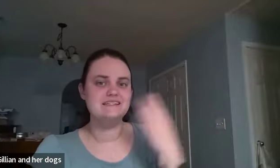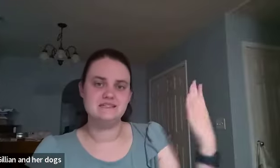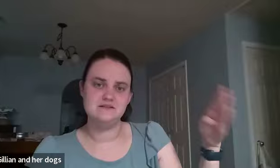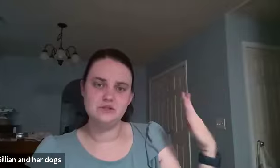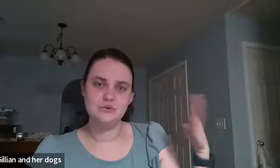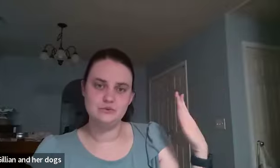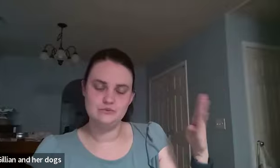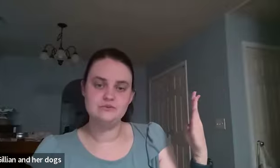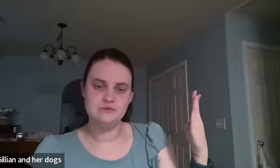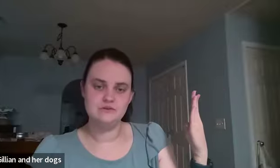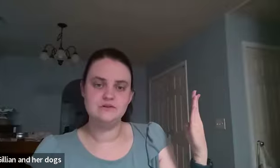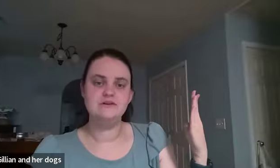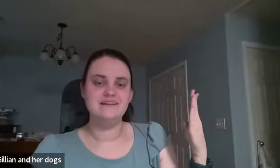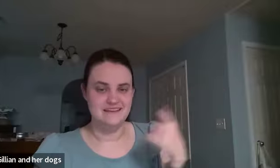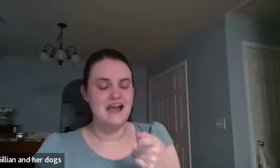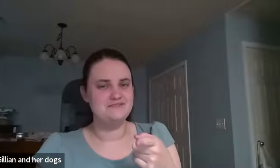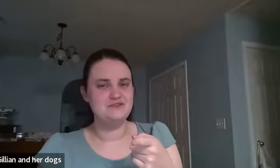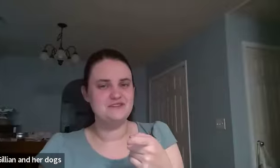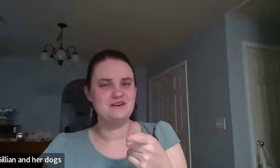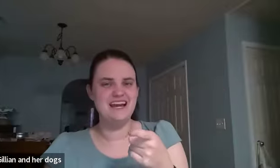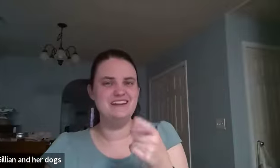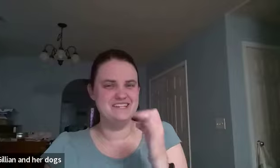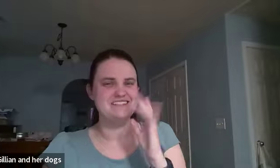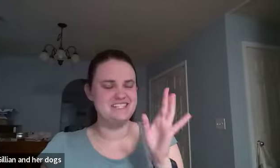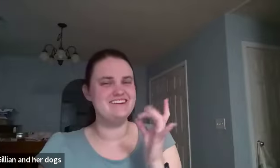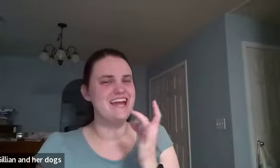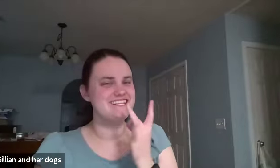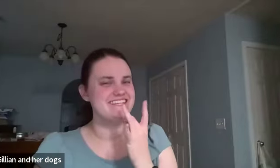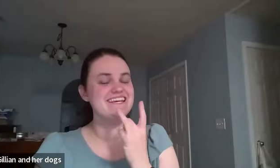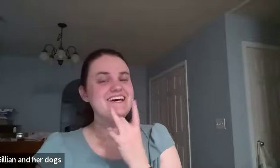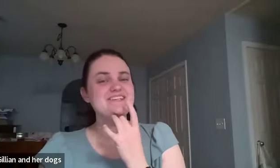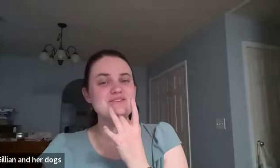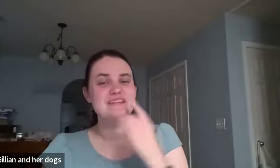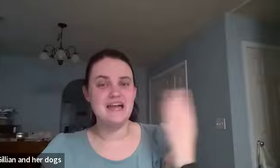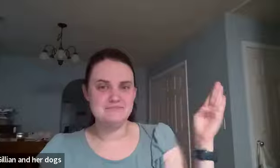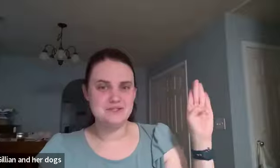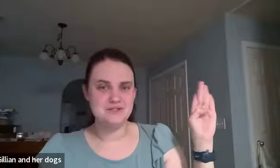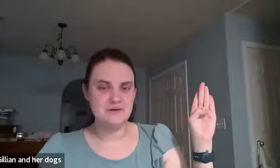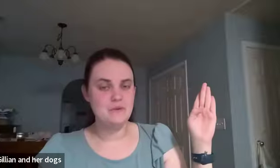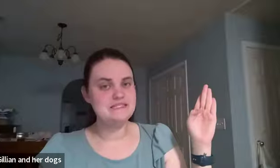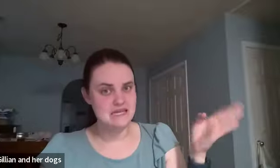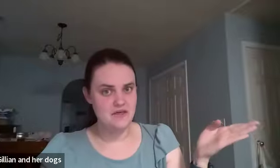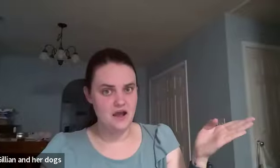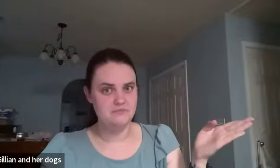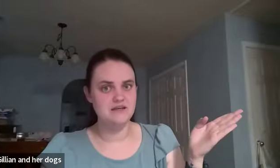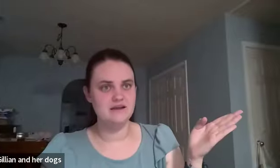light blue. Yeah, I've told this story. I knew I was like, she's gonna catch this. So light blue. I would say that